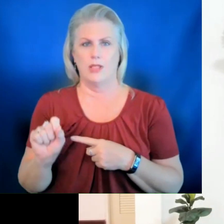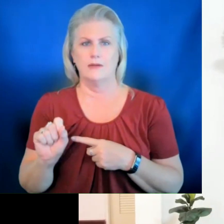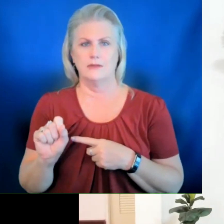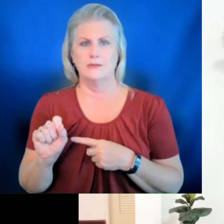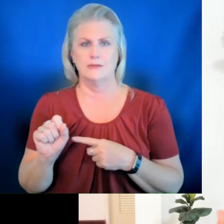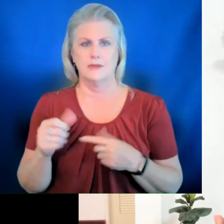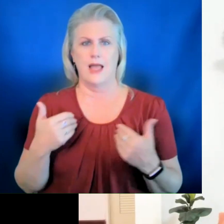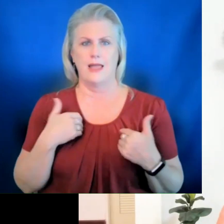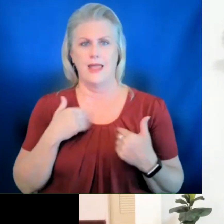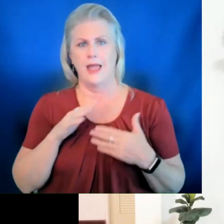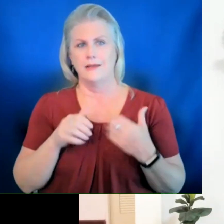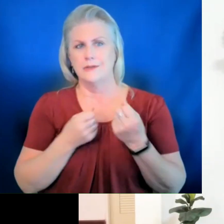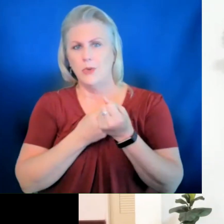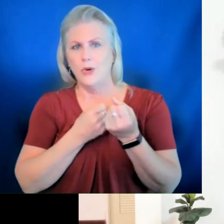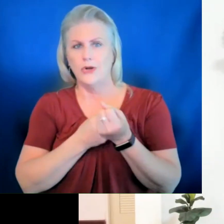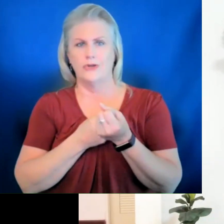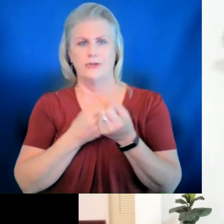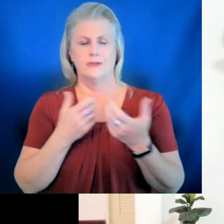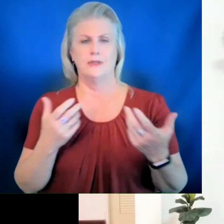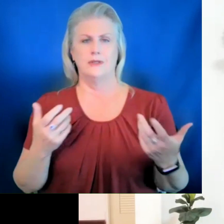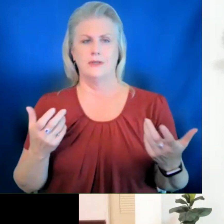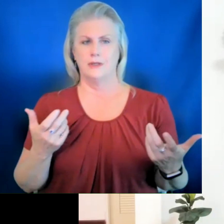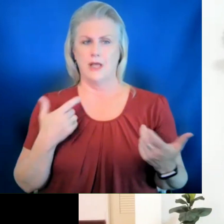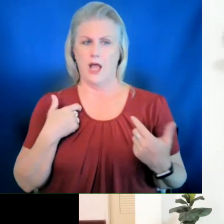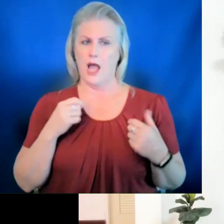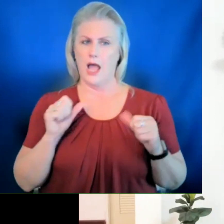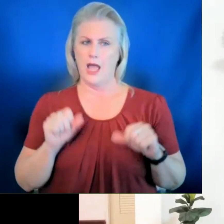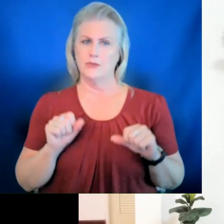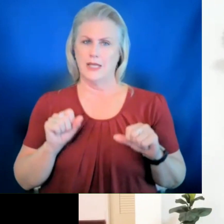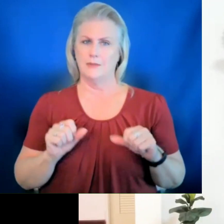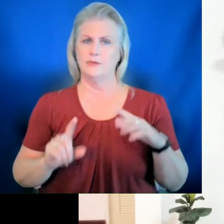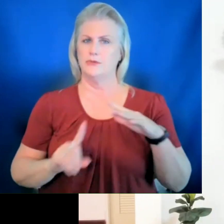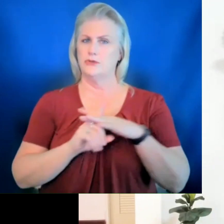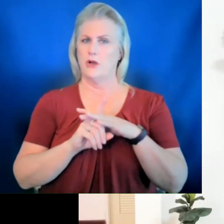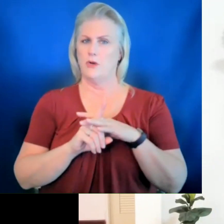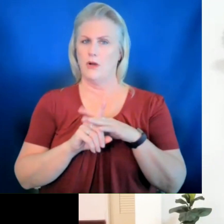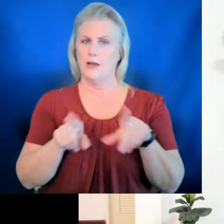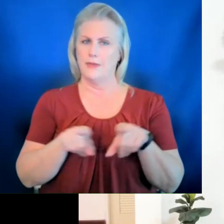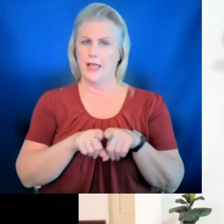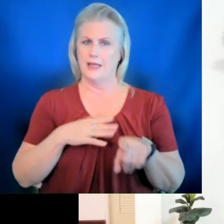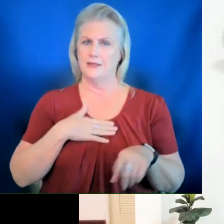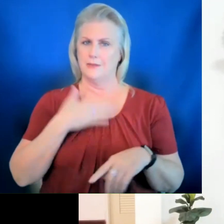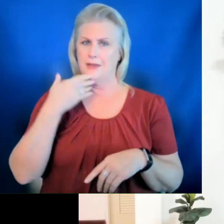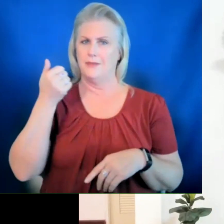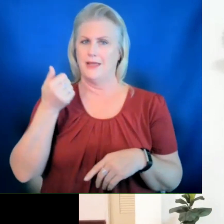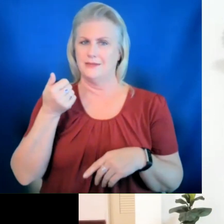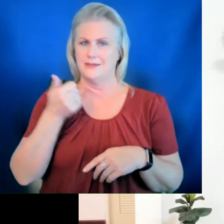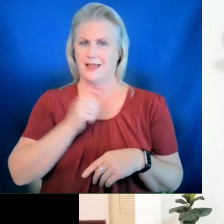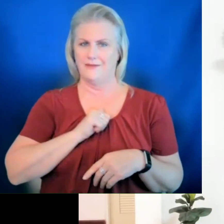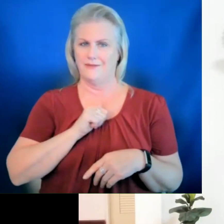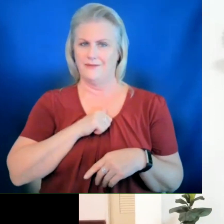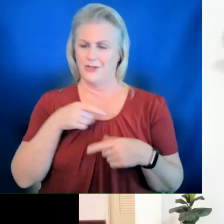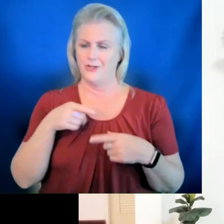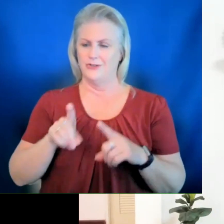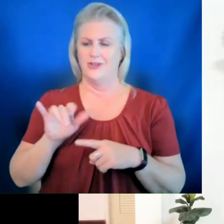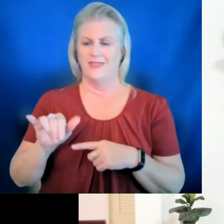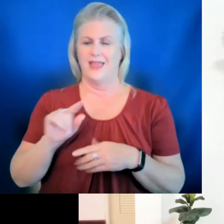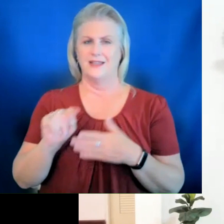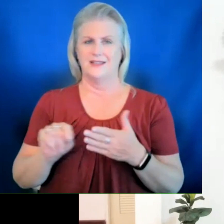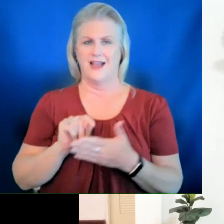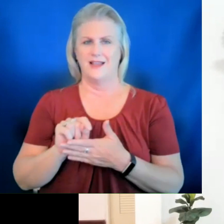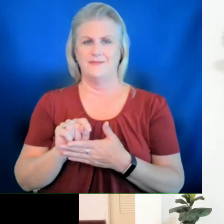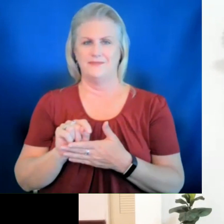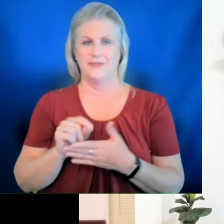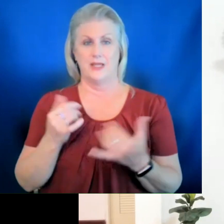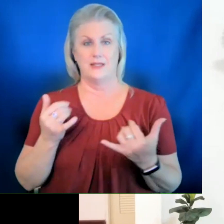right tools, with all the support so I can show up as my best self during that time.